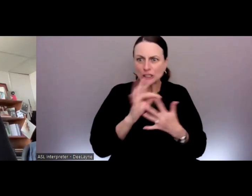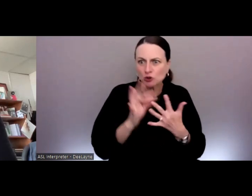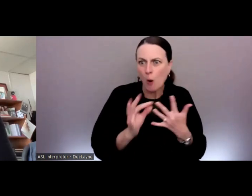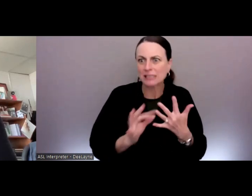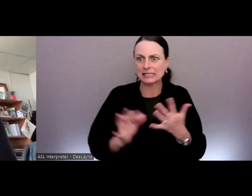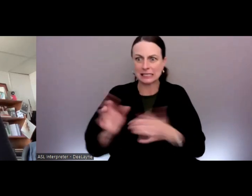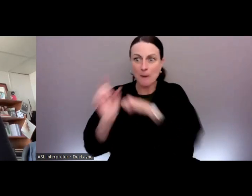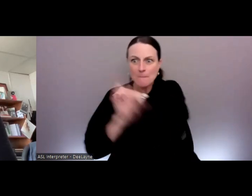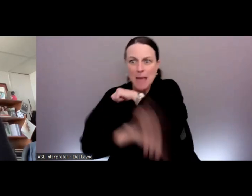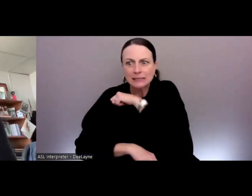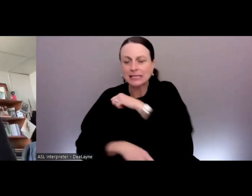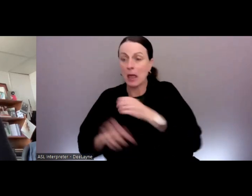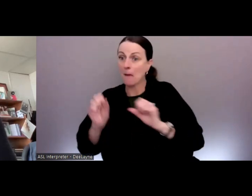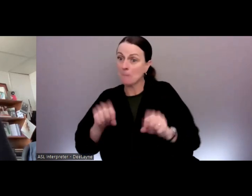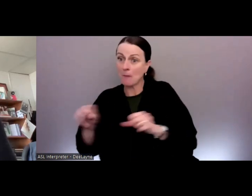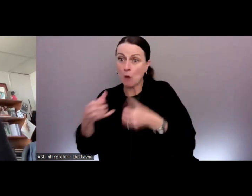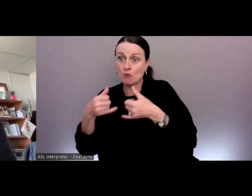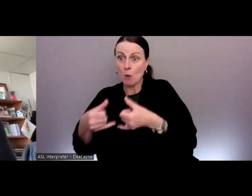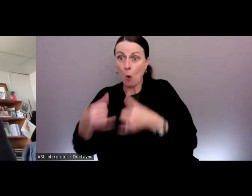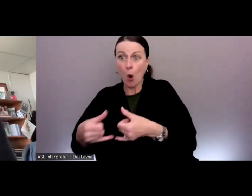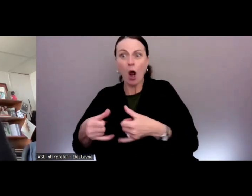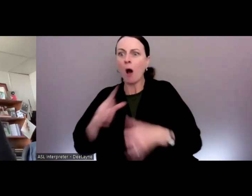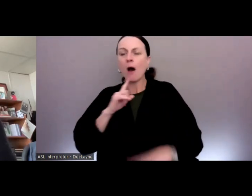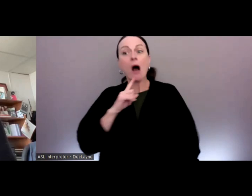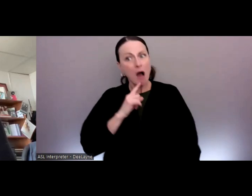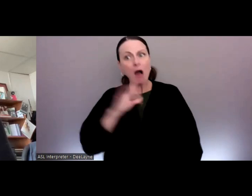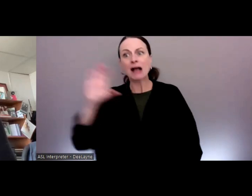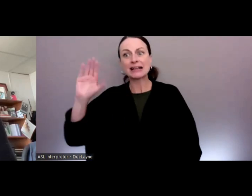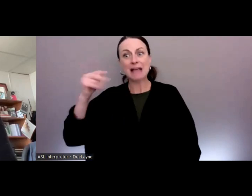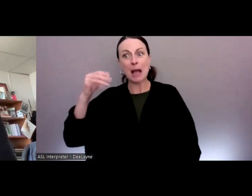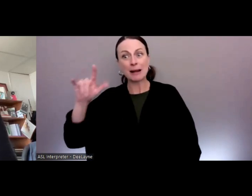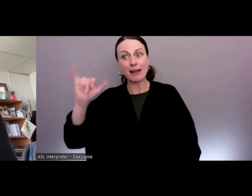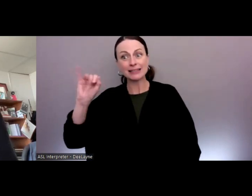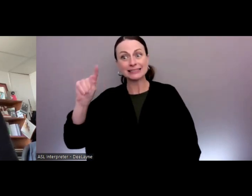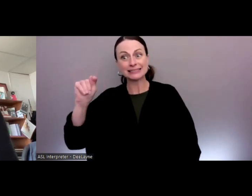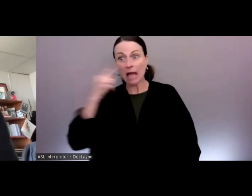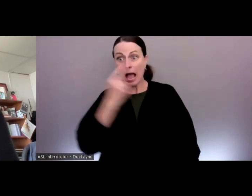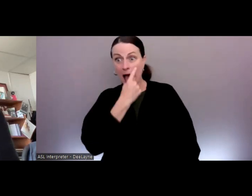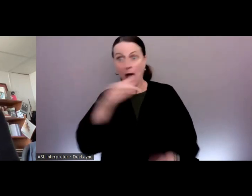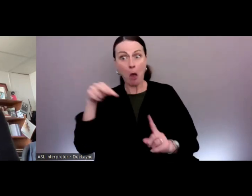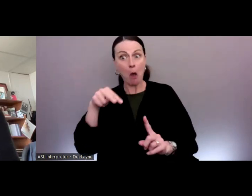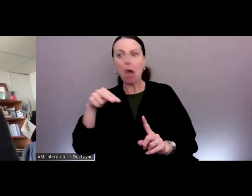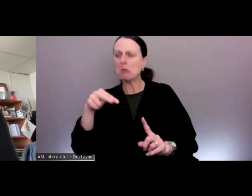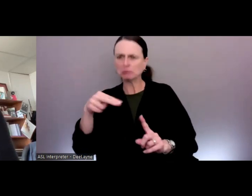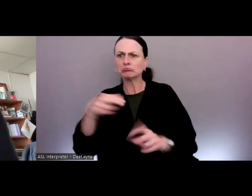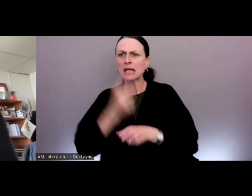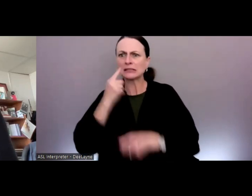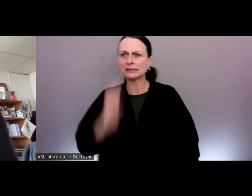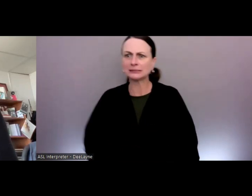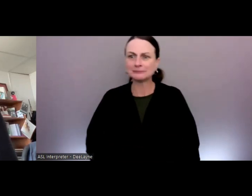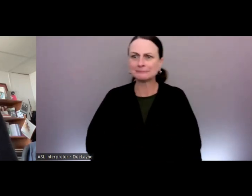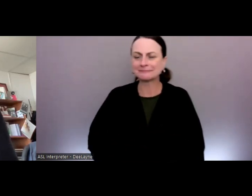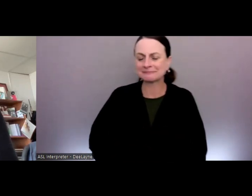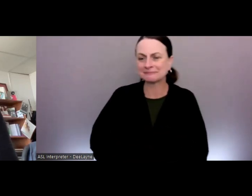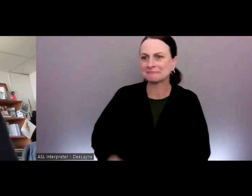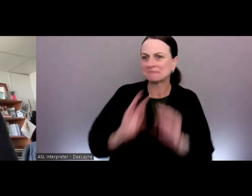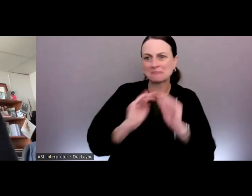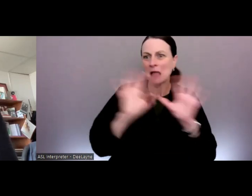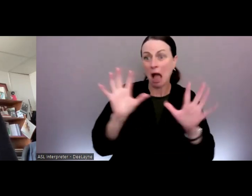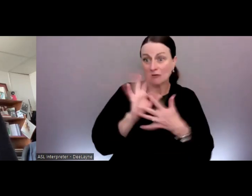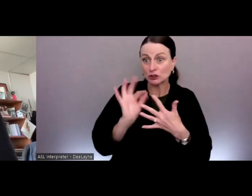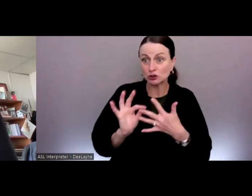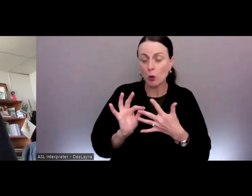that make sense in capitalist terms, unquote. The most obvious choice then, the path of